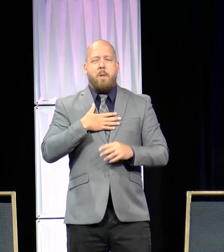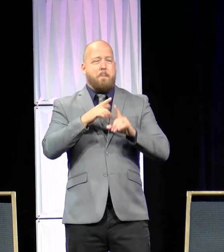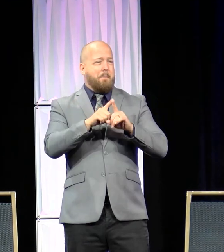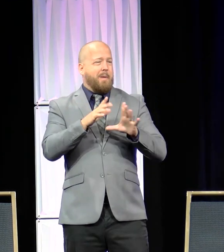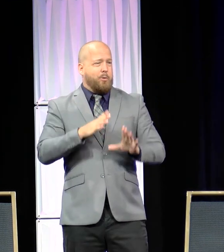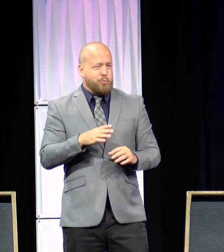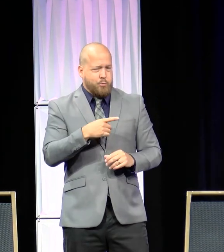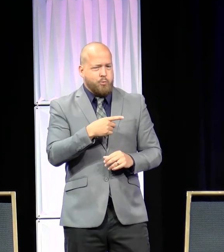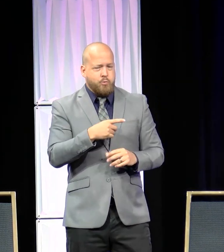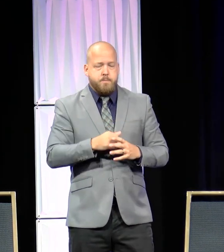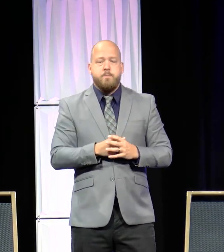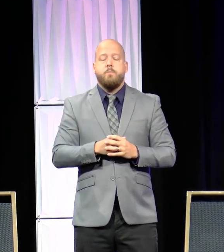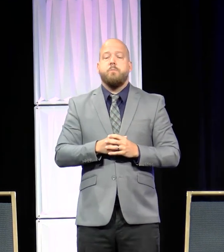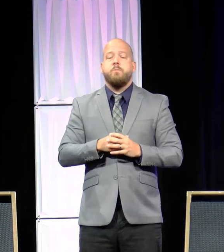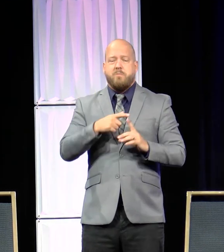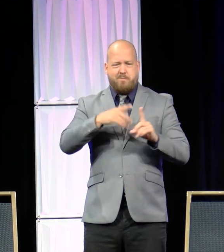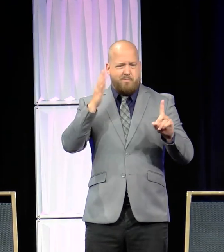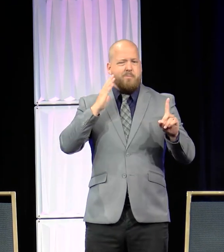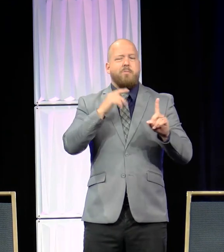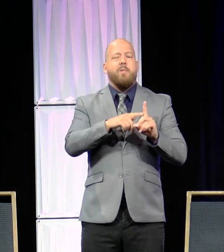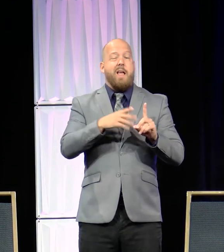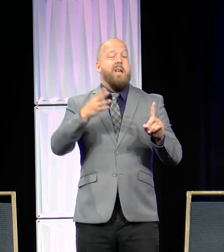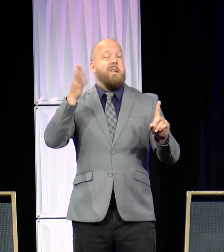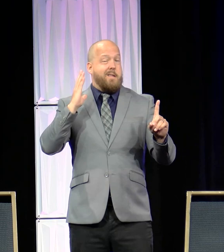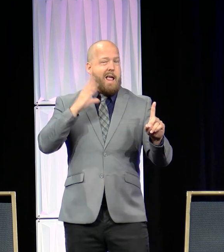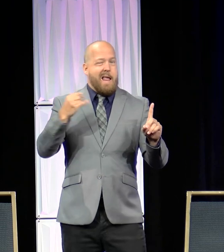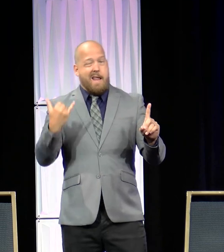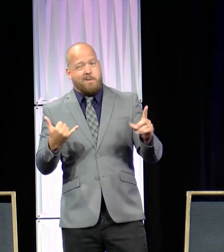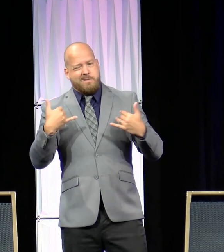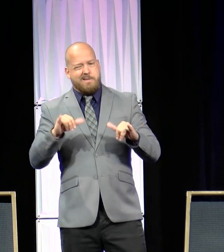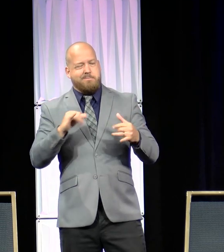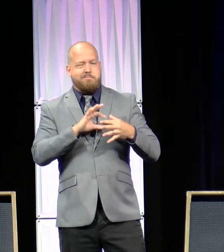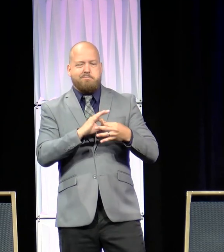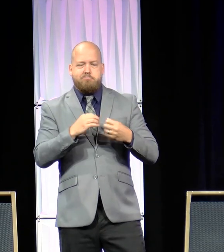that's, you know, somewhere around 30 years or so,